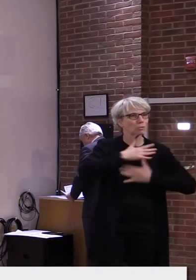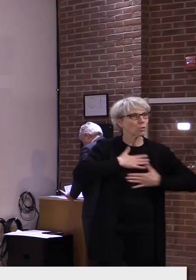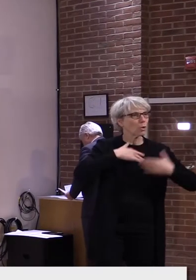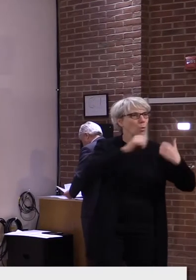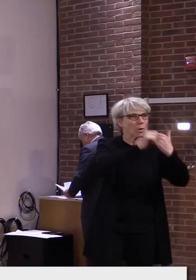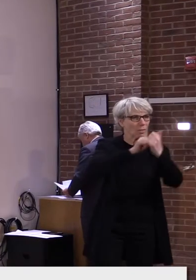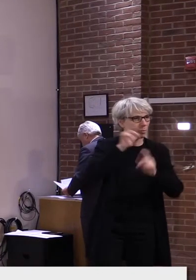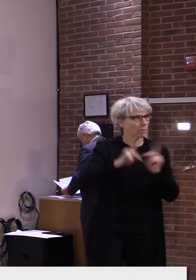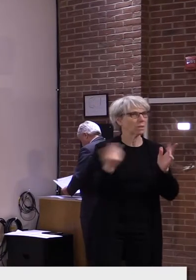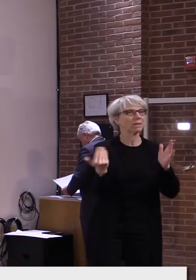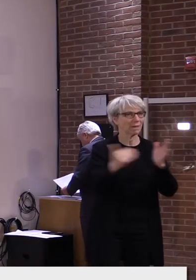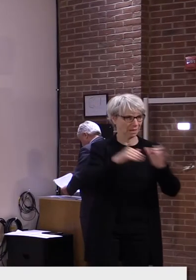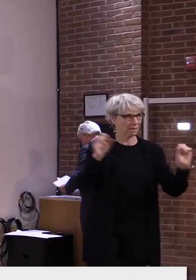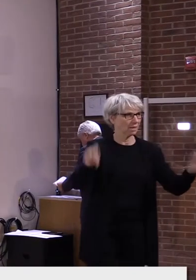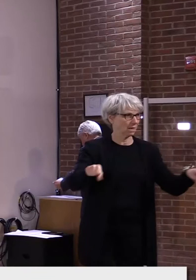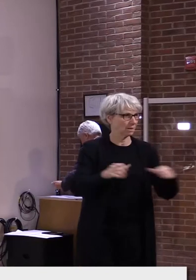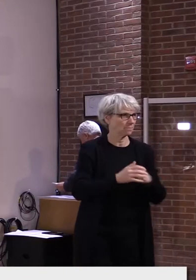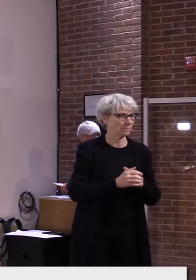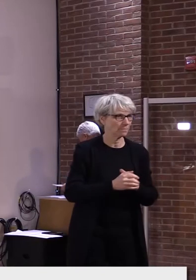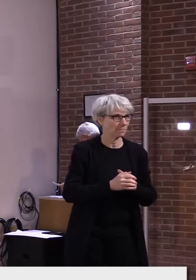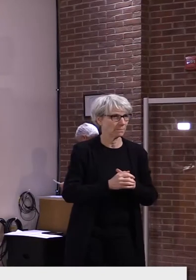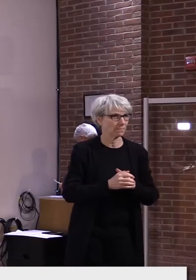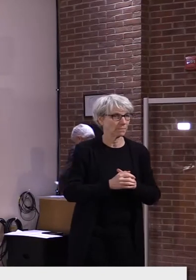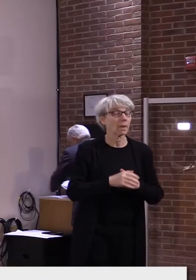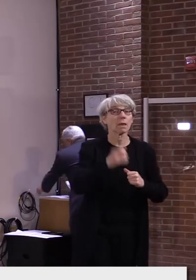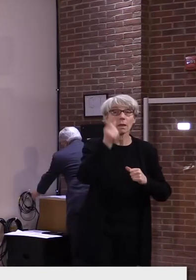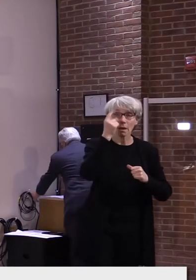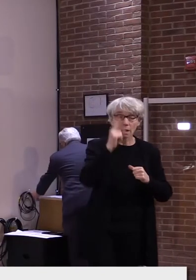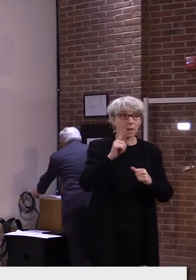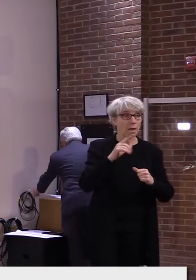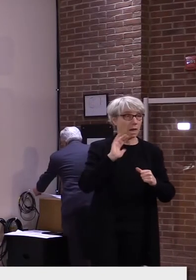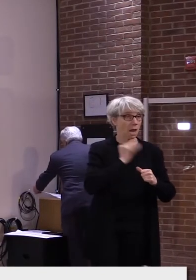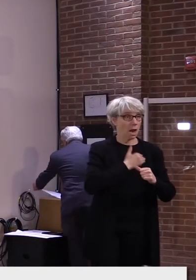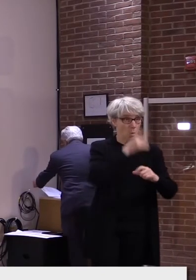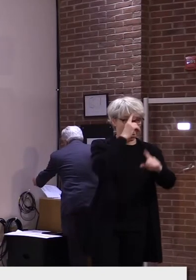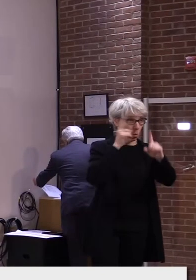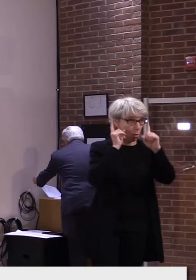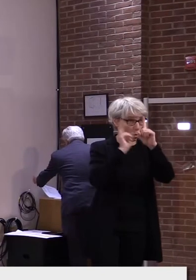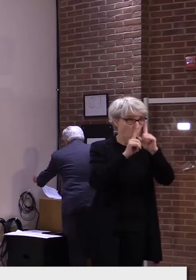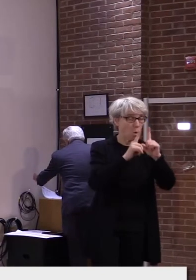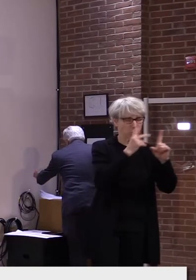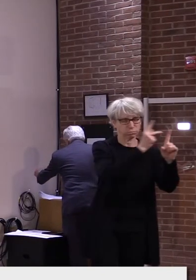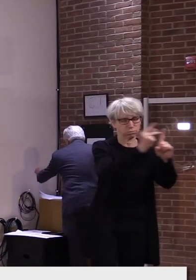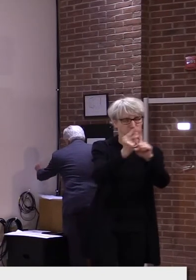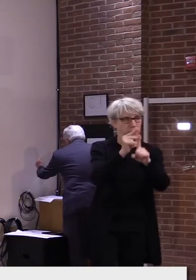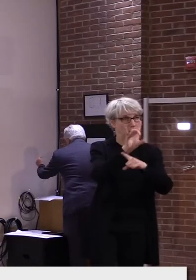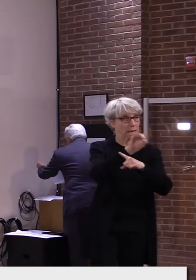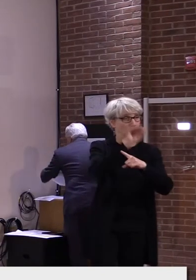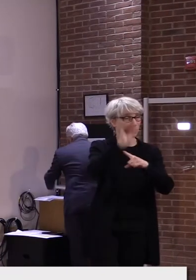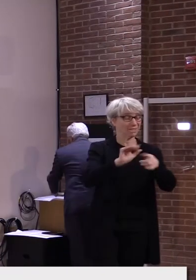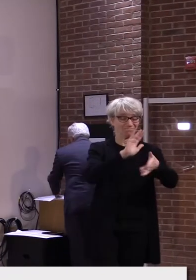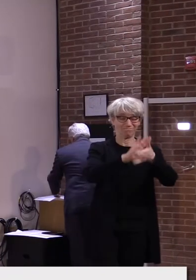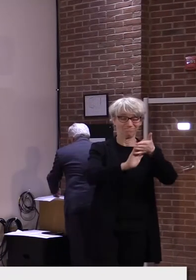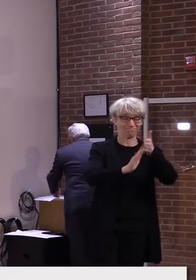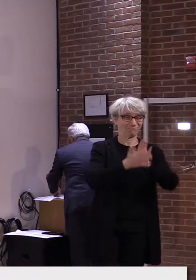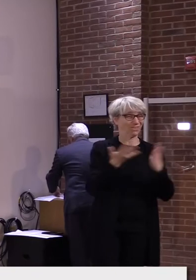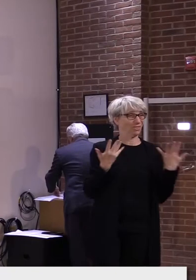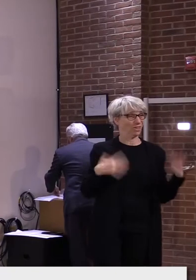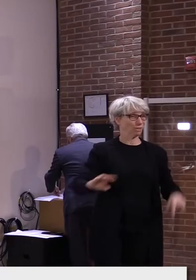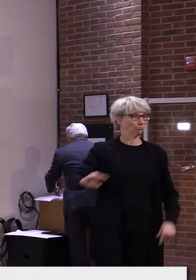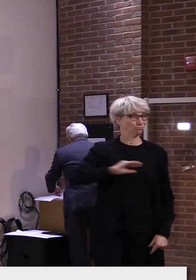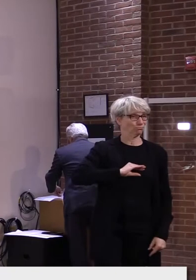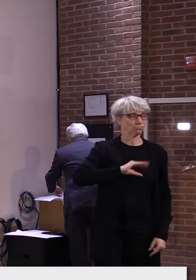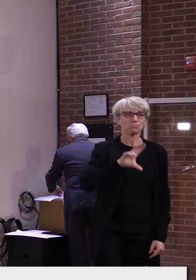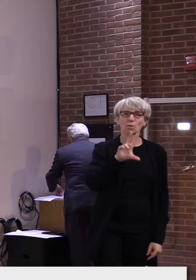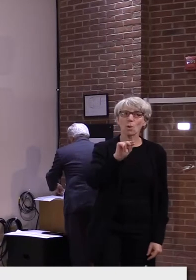But for public health, meeting the 80% goal does not mean our work stops. We will continue our efforts to vaccinate